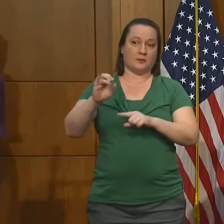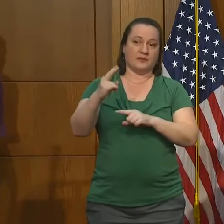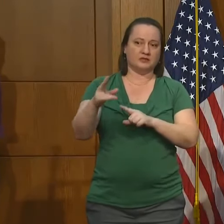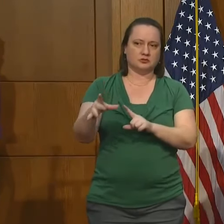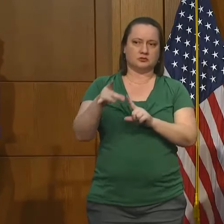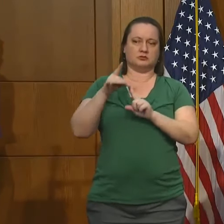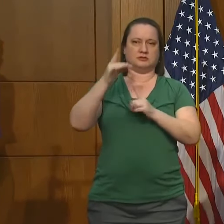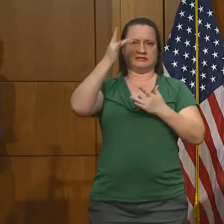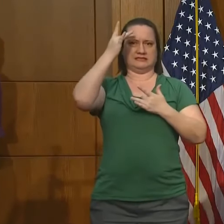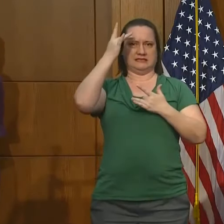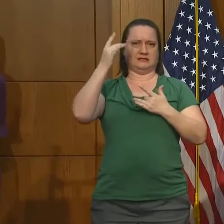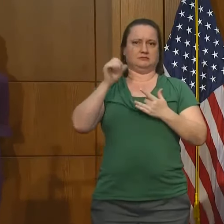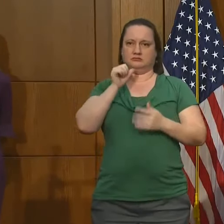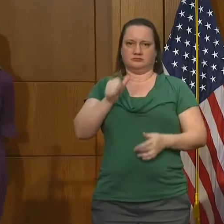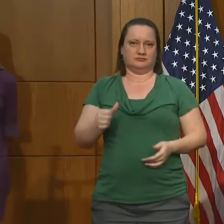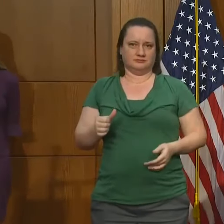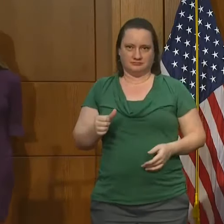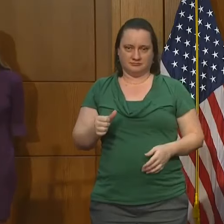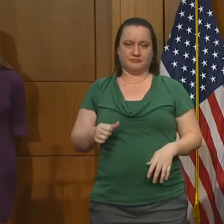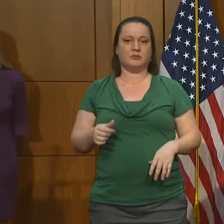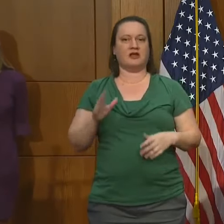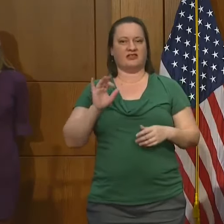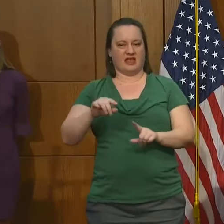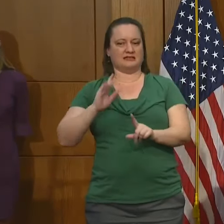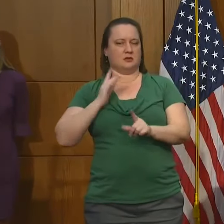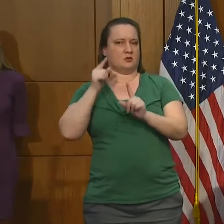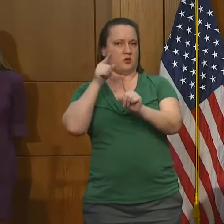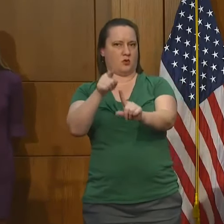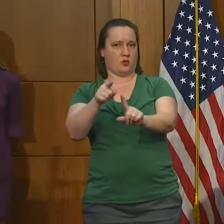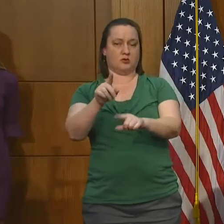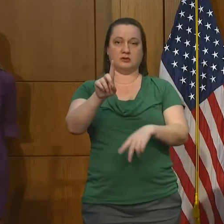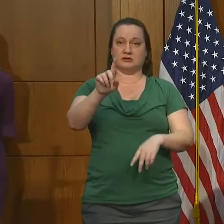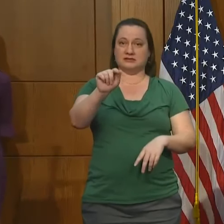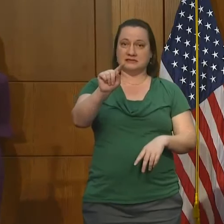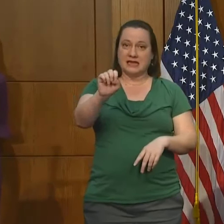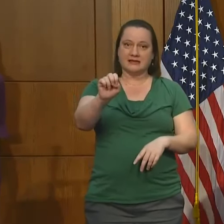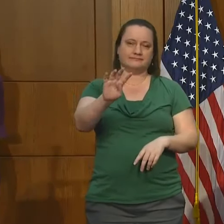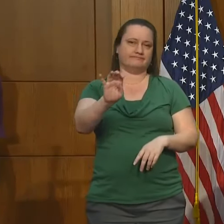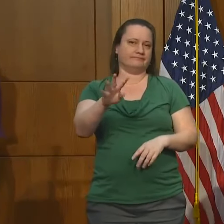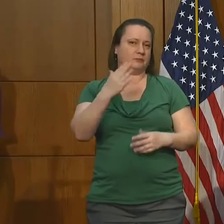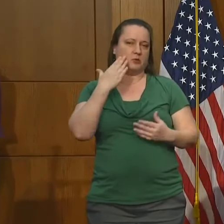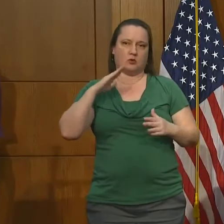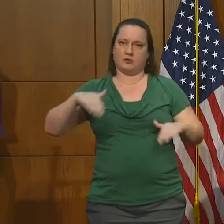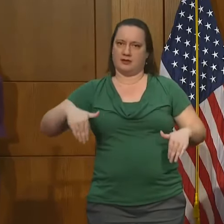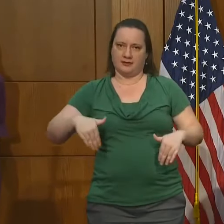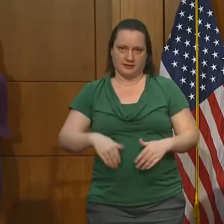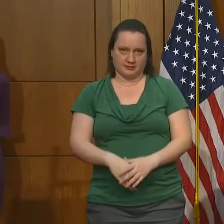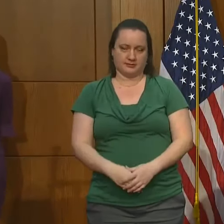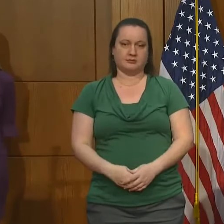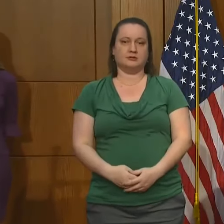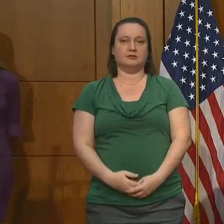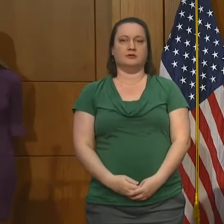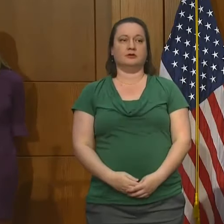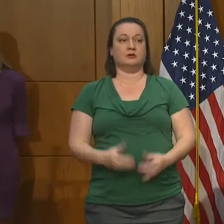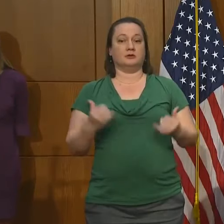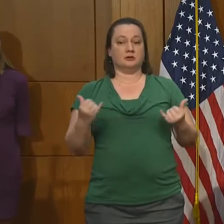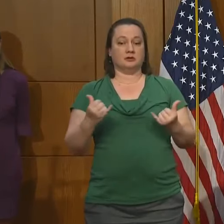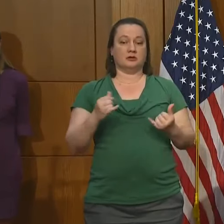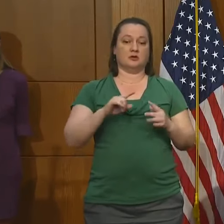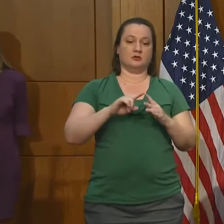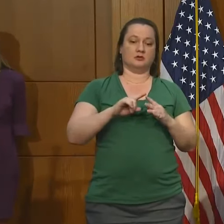been working toward. We don't have a date in place yet. Today we're talking about phase